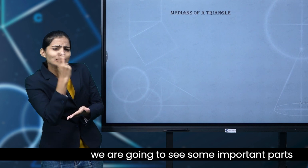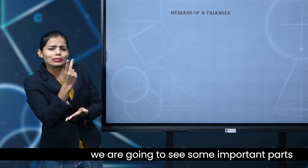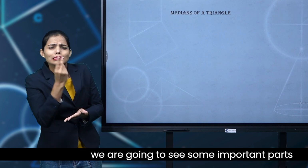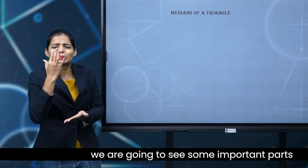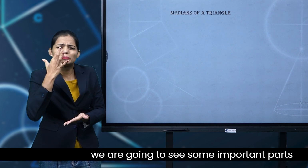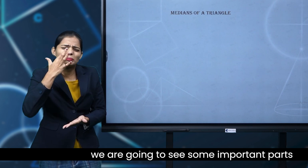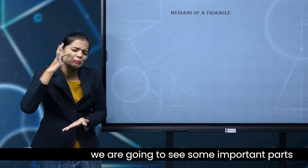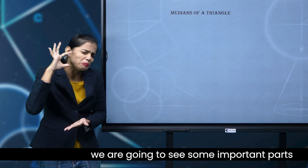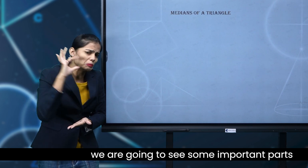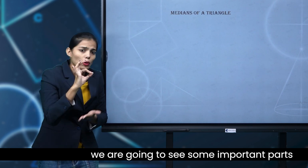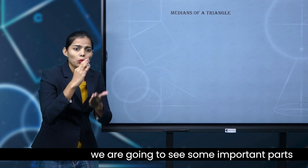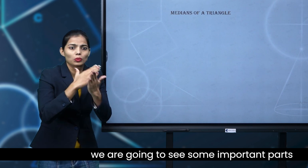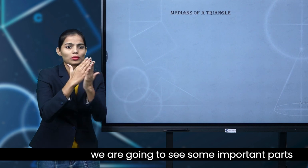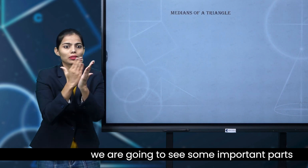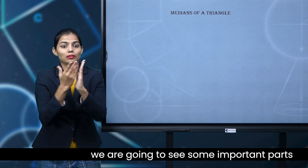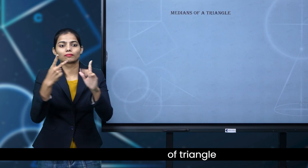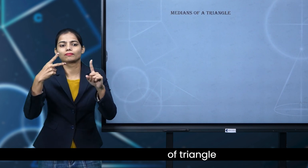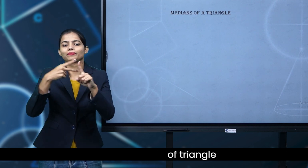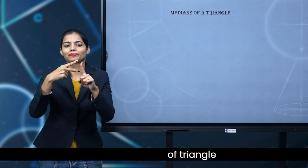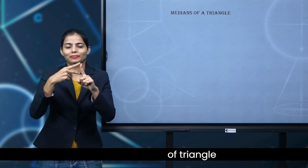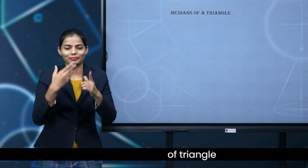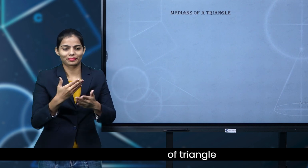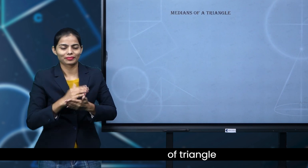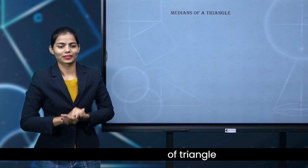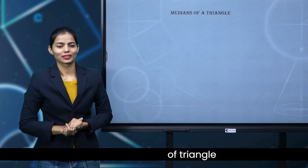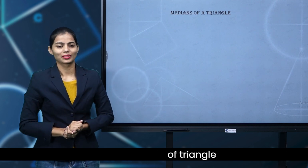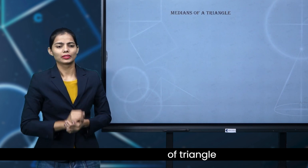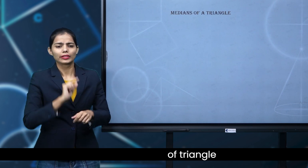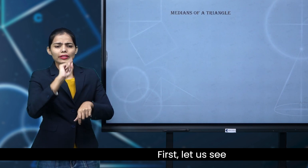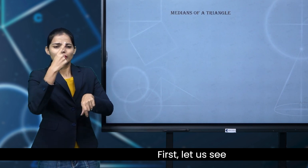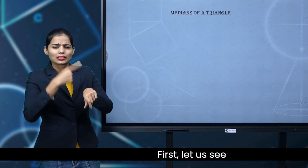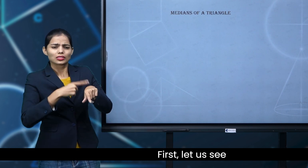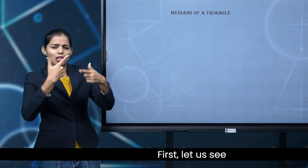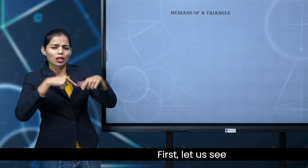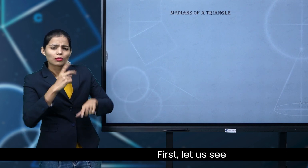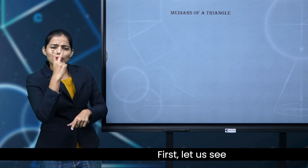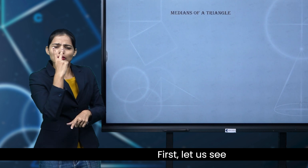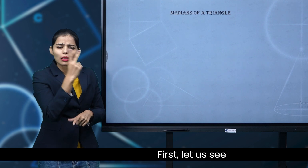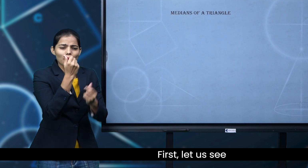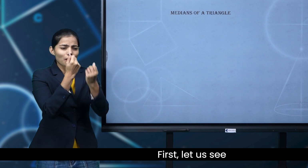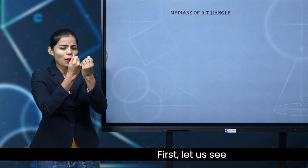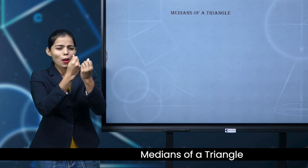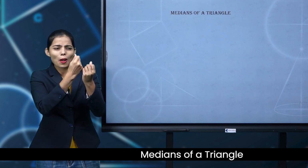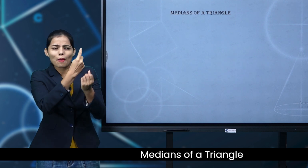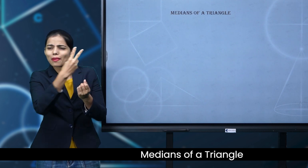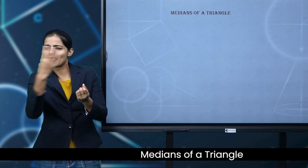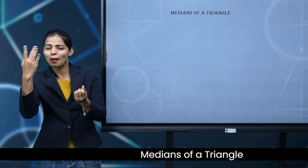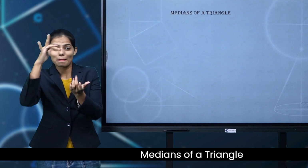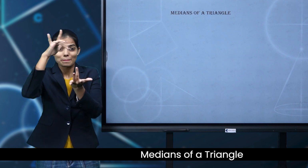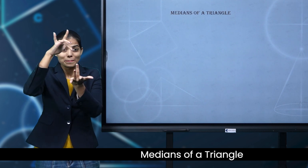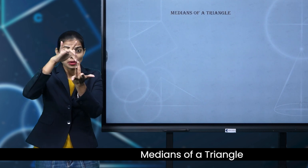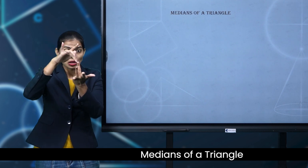to see some important parts of triangle. First, let us see medians of a